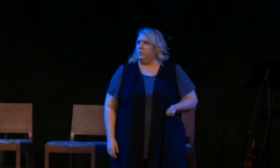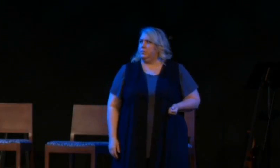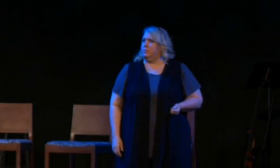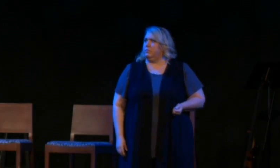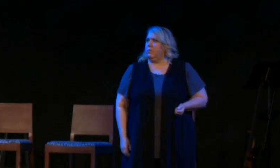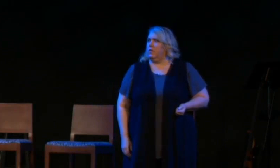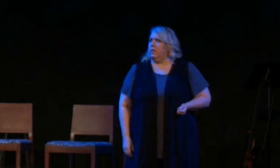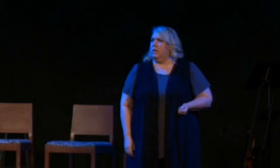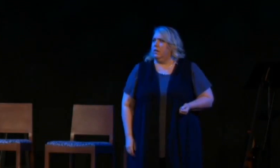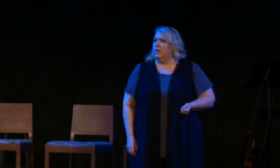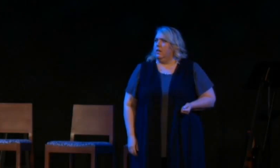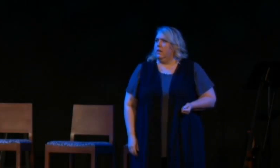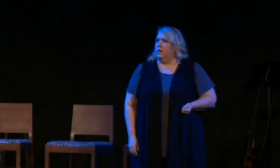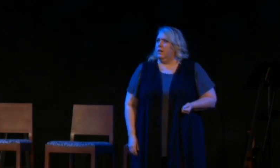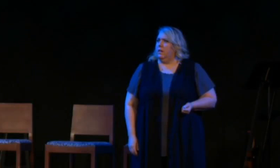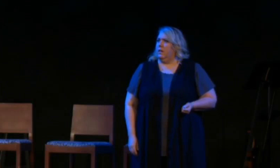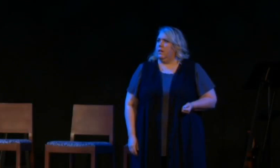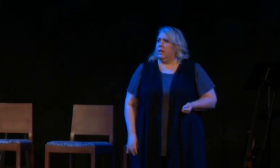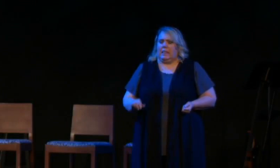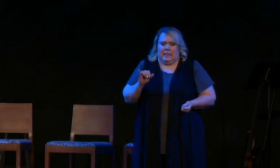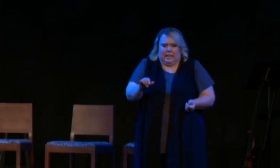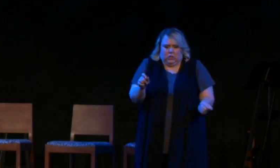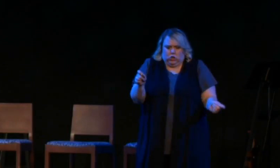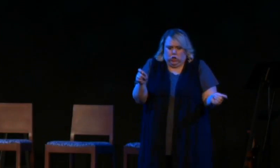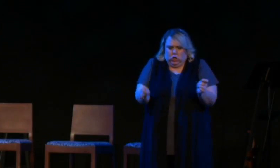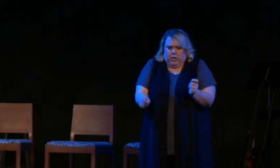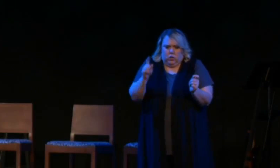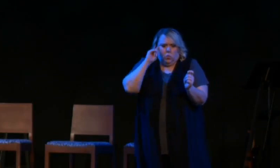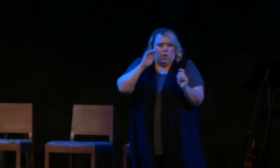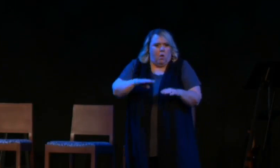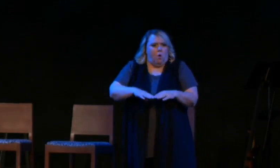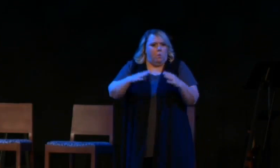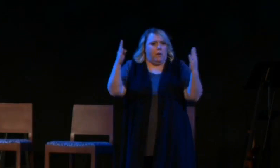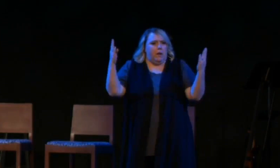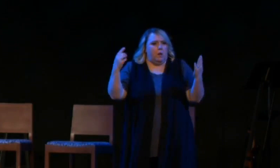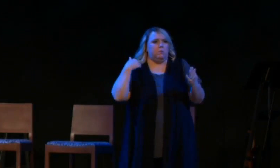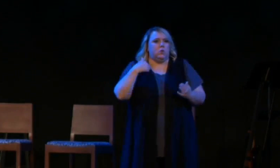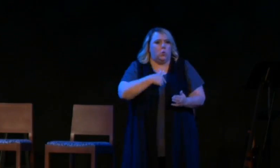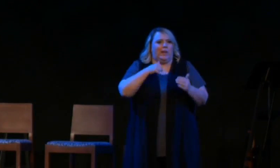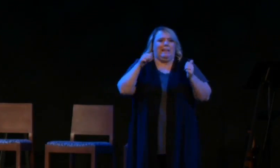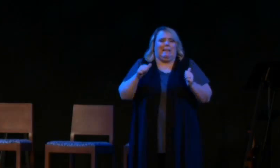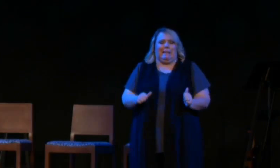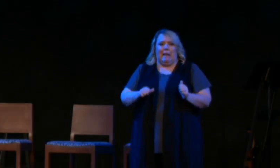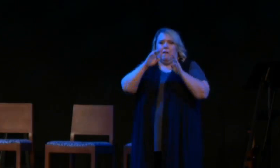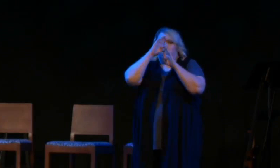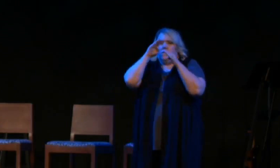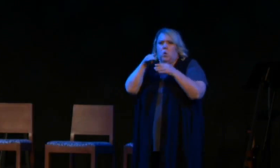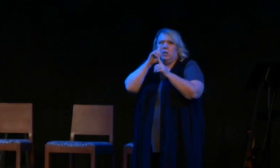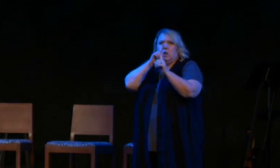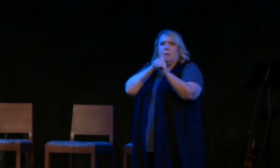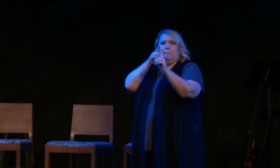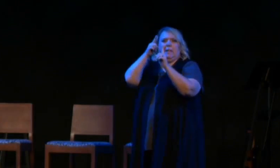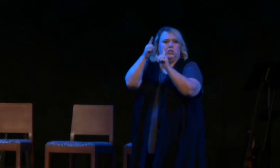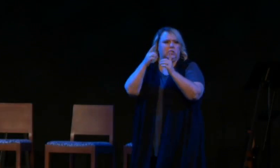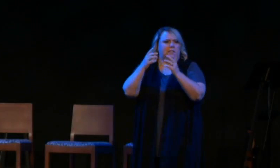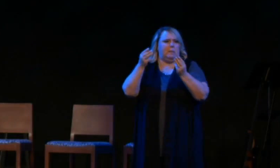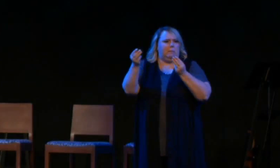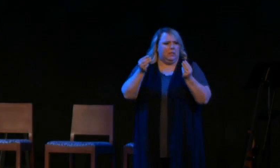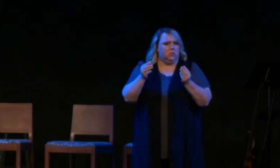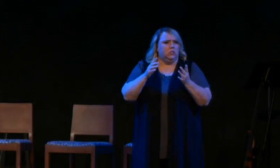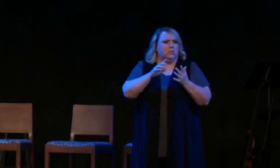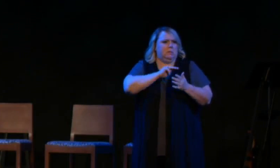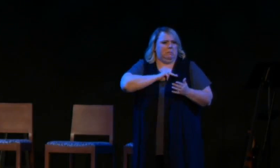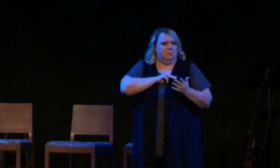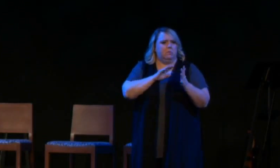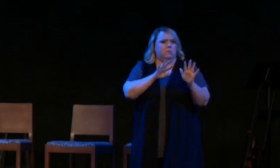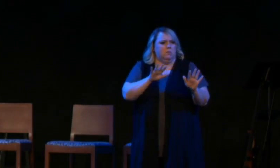So this change will open up so that we can be missionally focused where we are. Next thing to